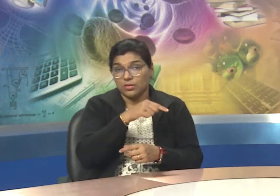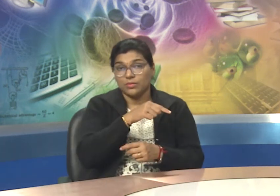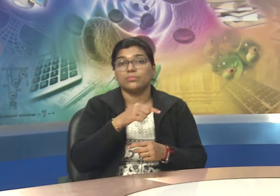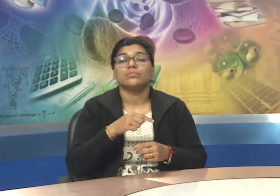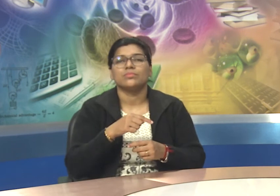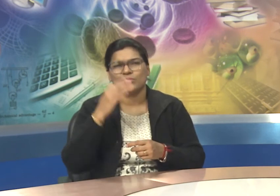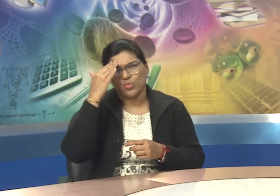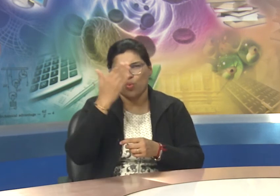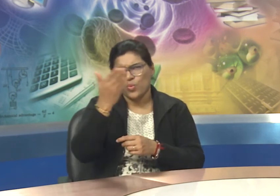It includes